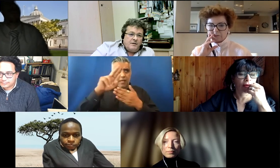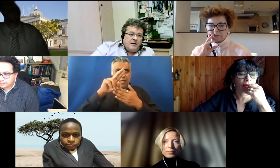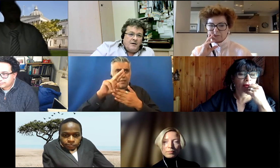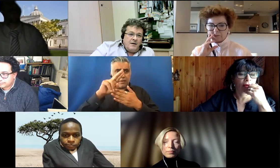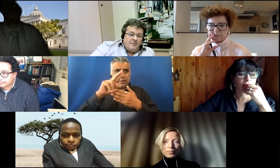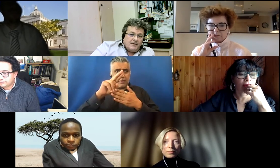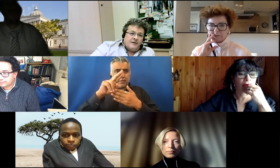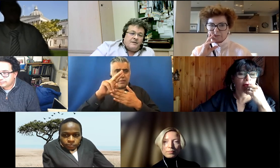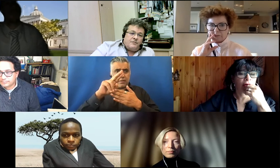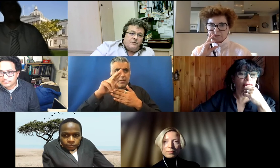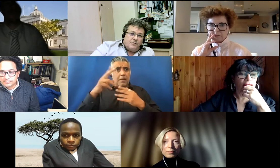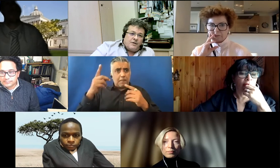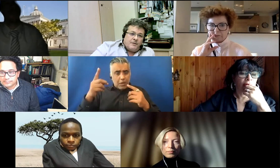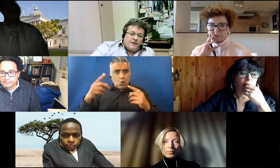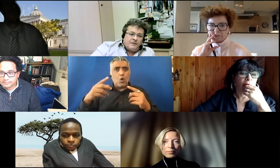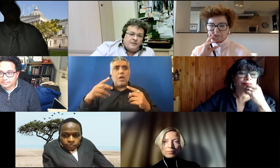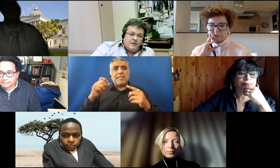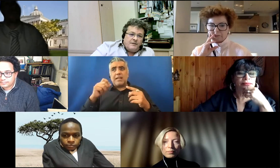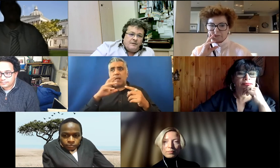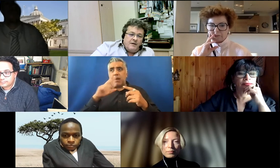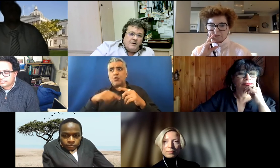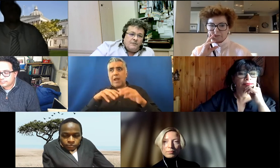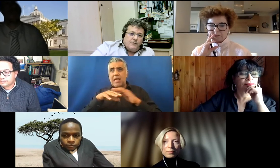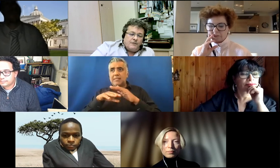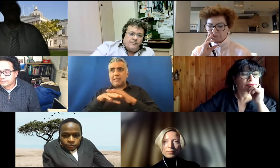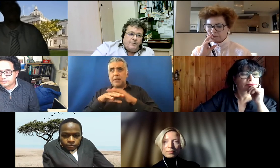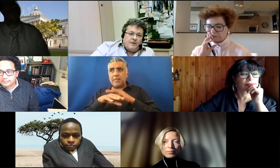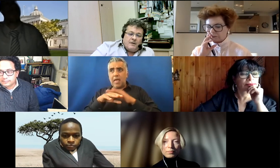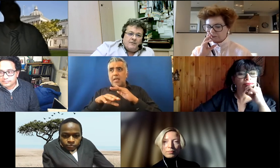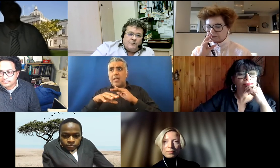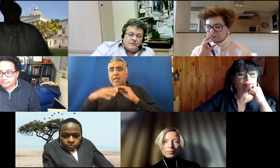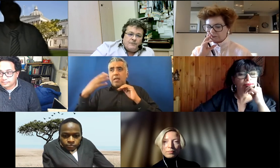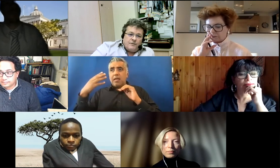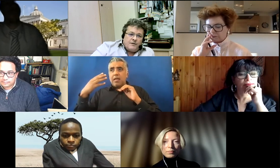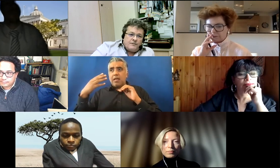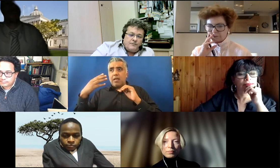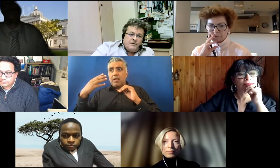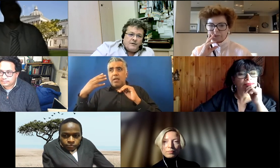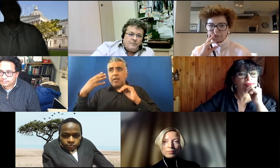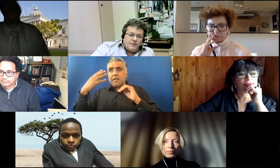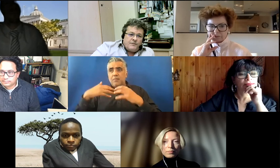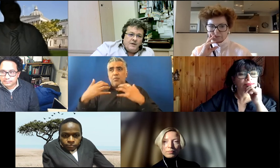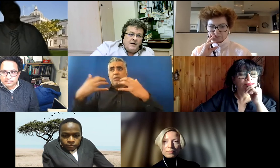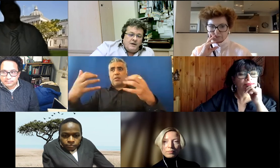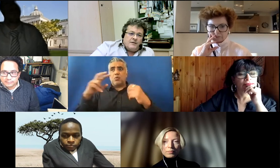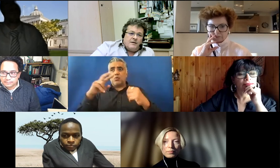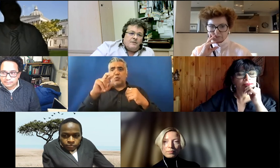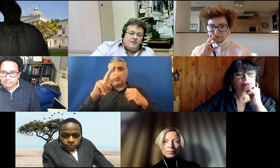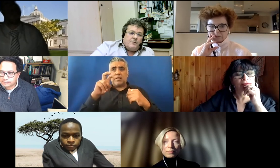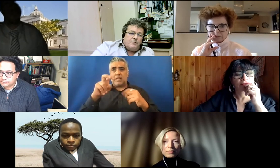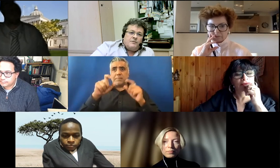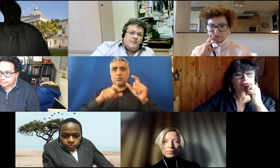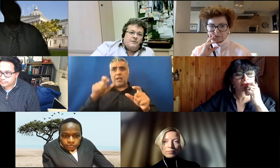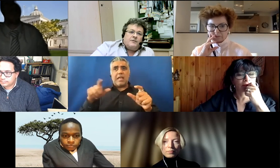wheelchair, but then they should talk about accessibility in front of an audience of 200 persons, and they are